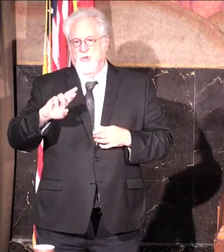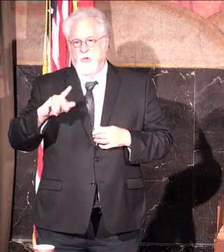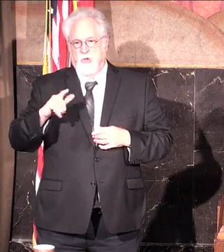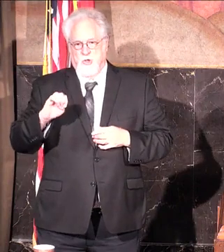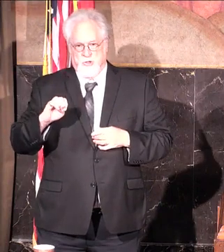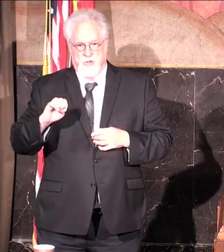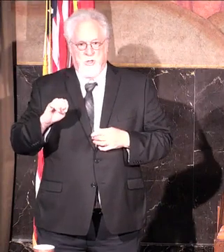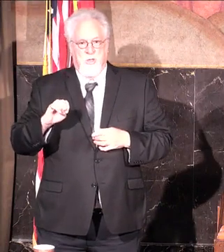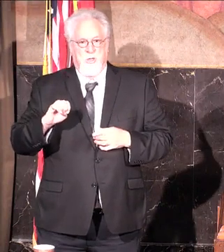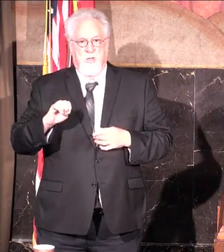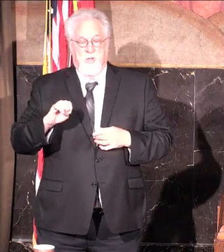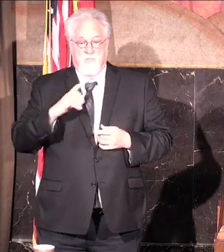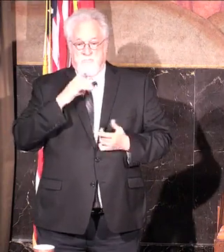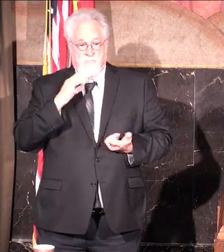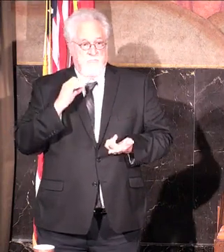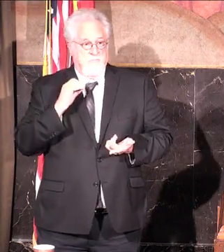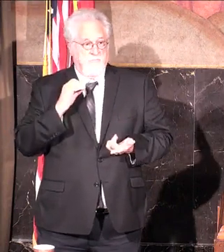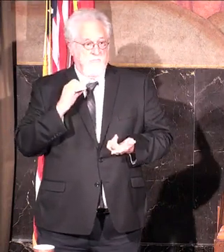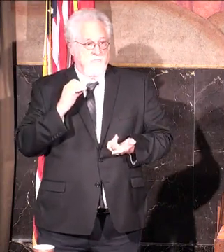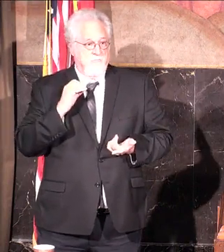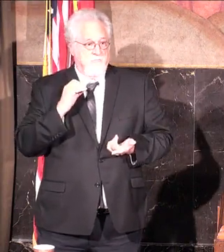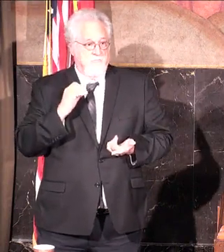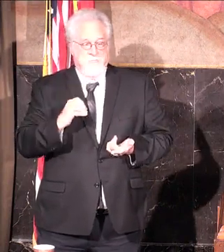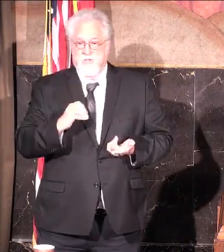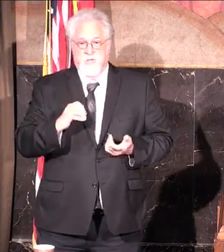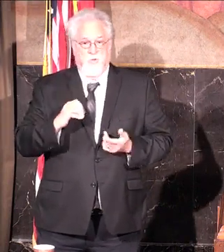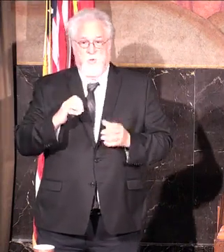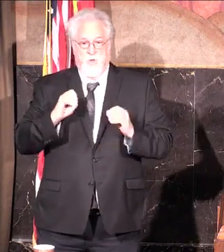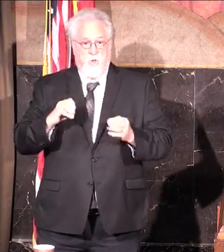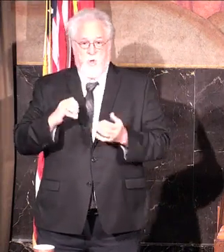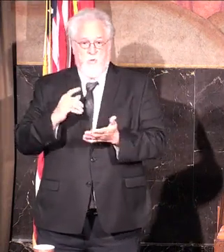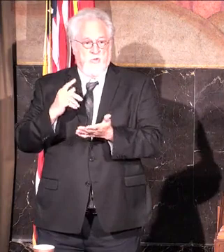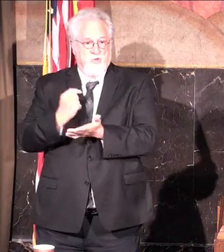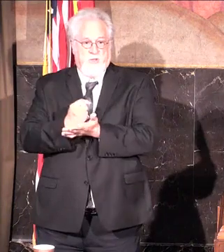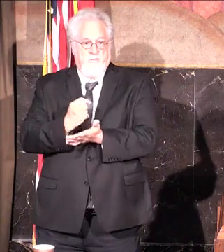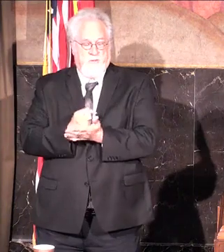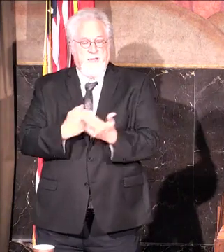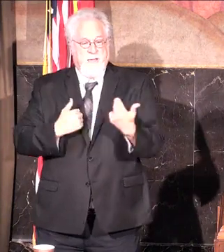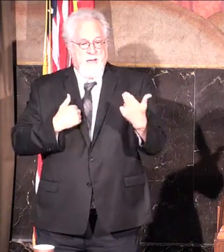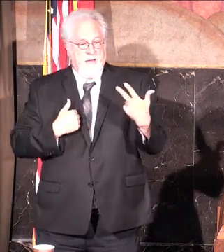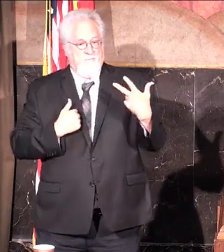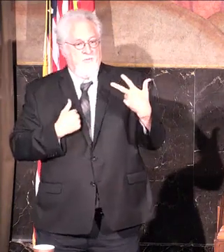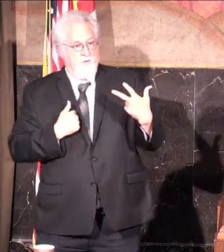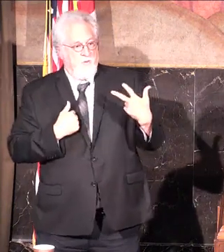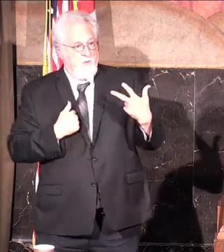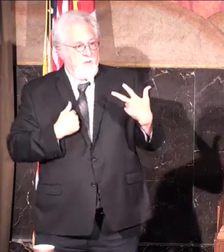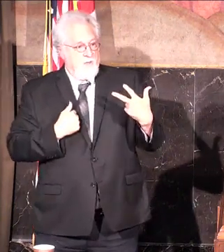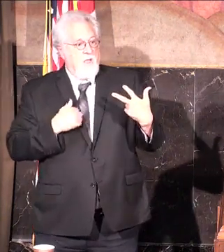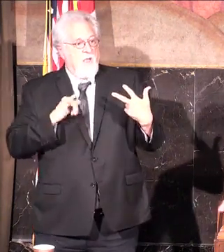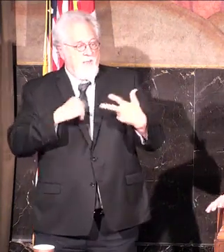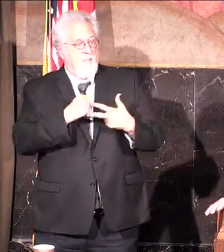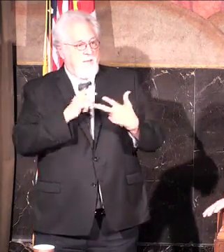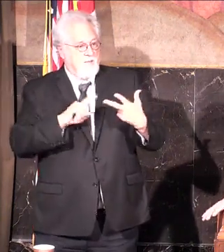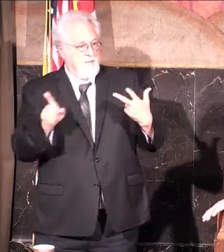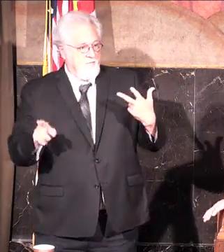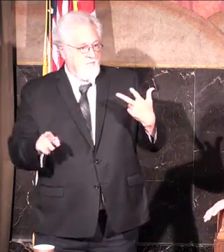were exactly 0 approved therapeutic treatments. Today we have 3, and so that does make a